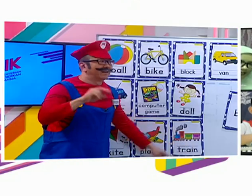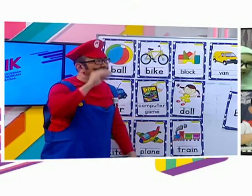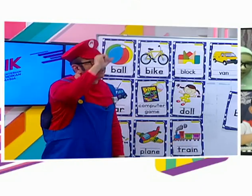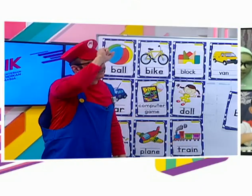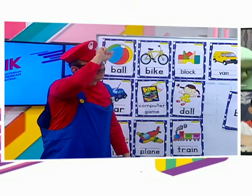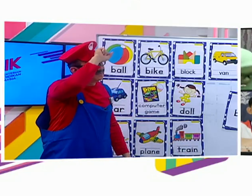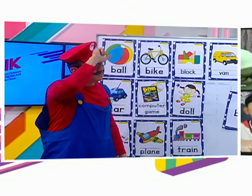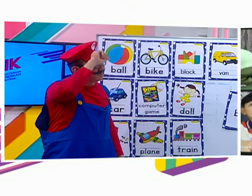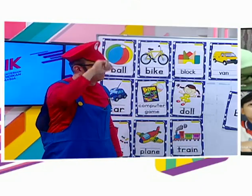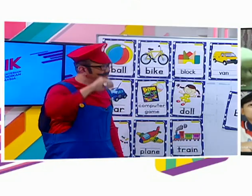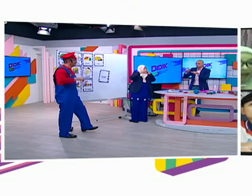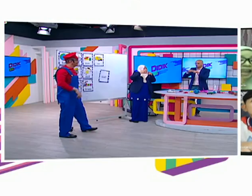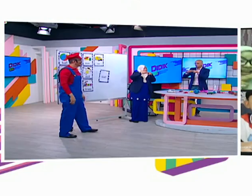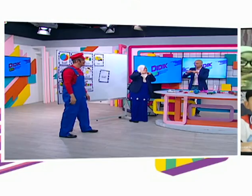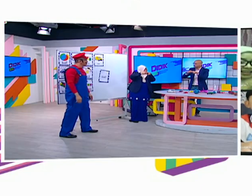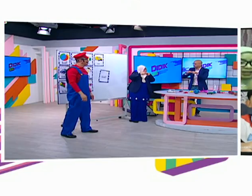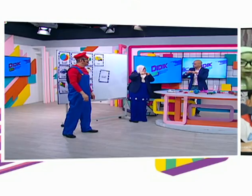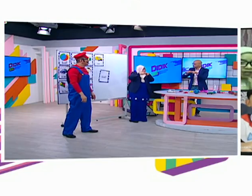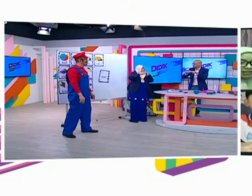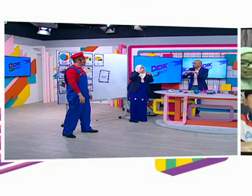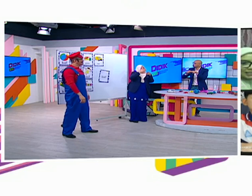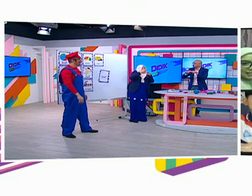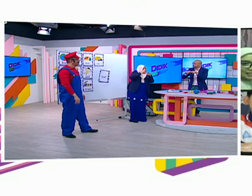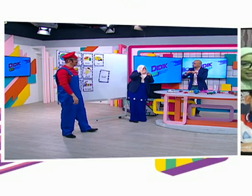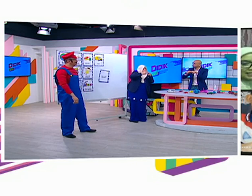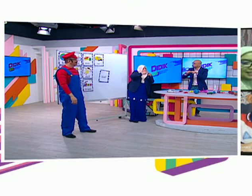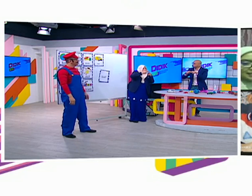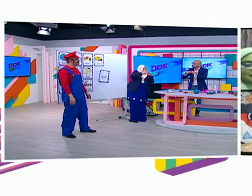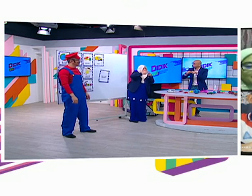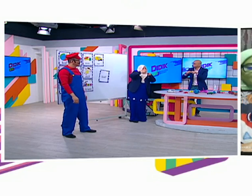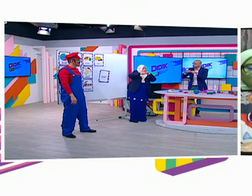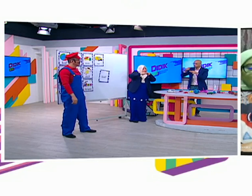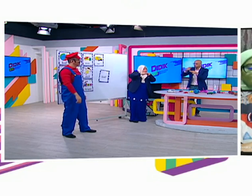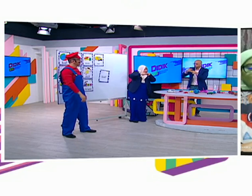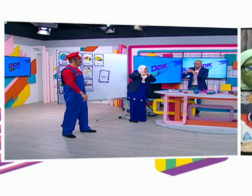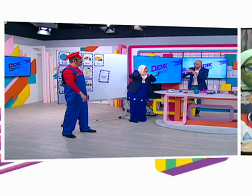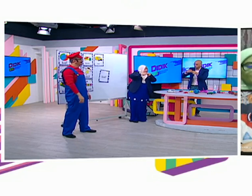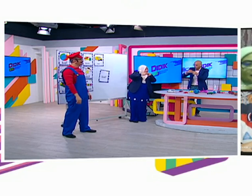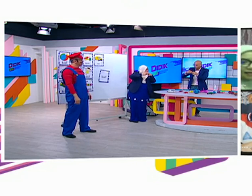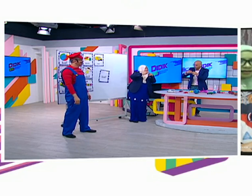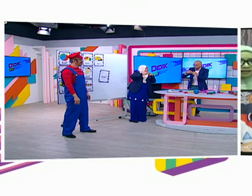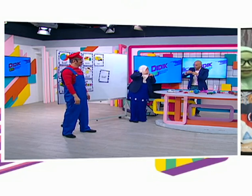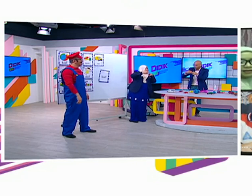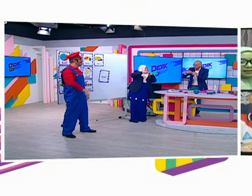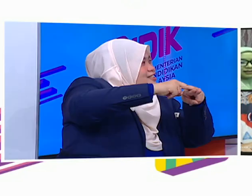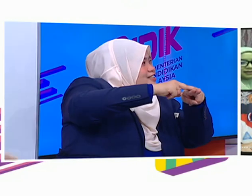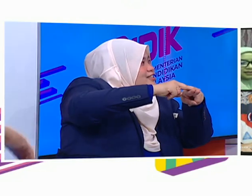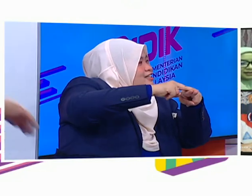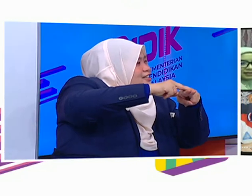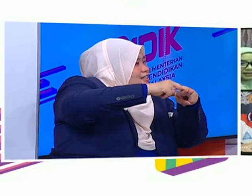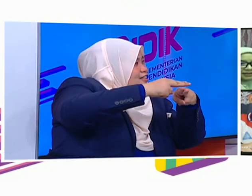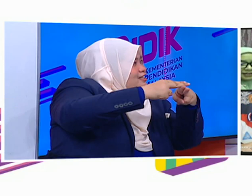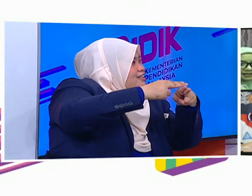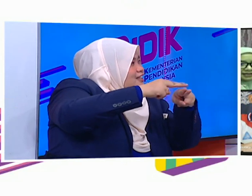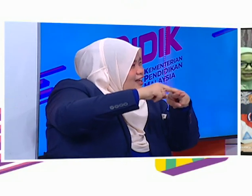Train. But teachers, train is very close to train. Short. Yes. So this.